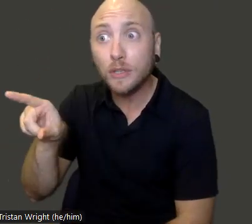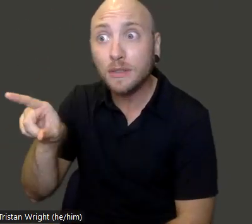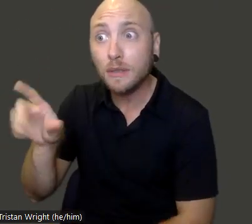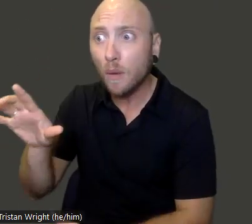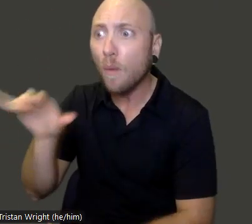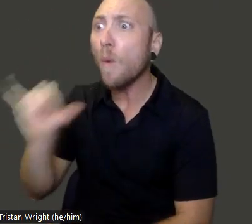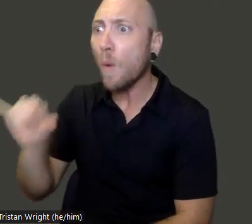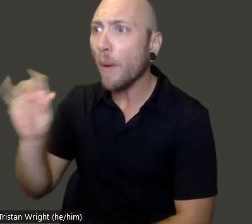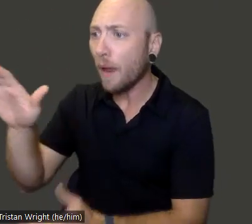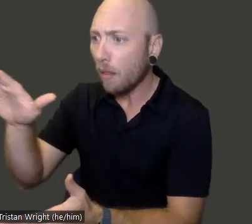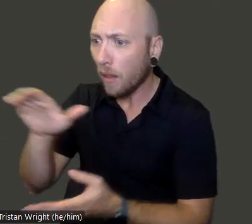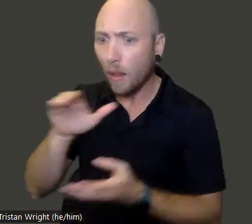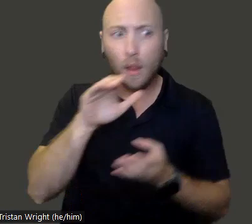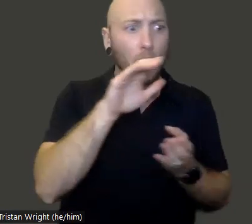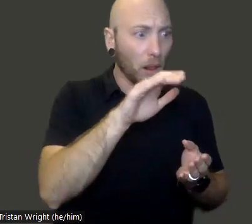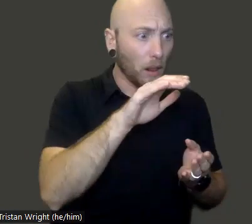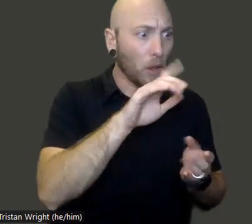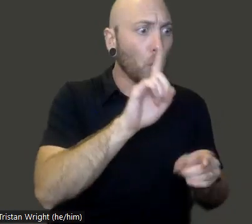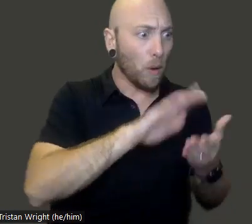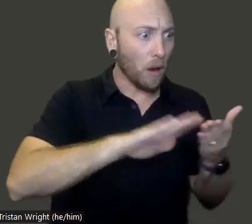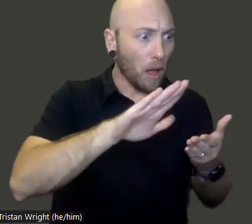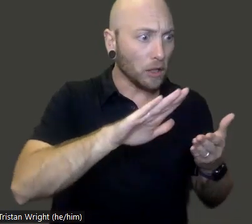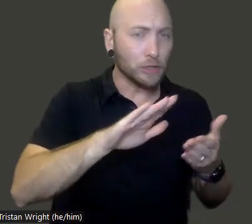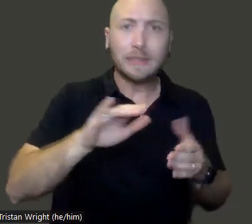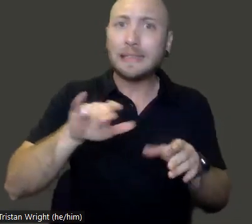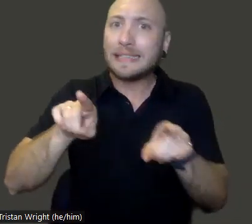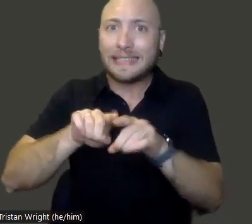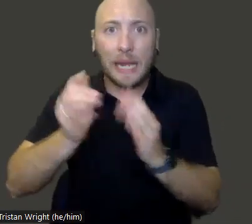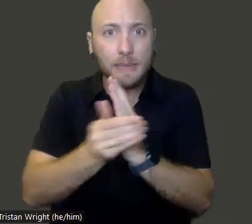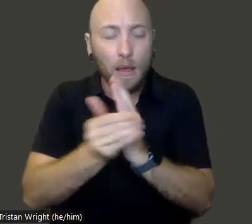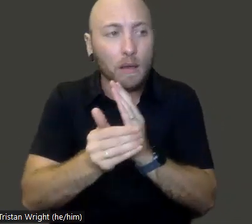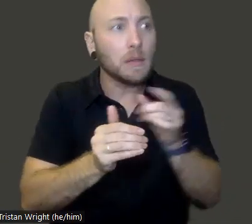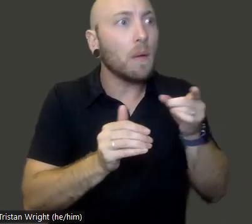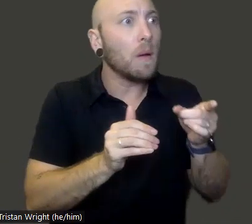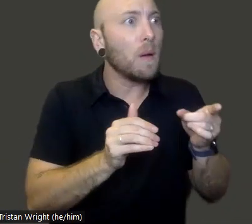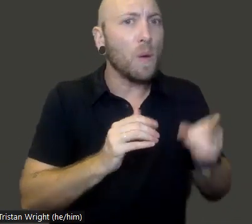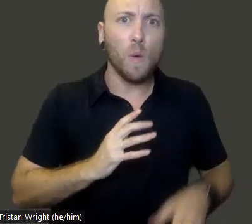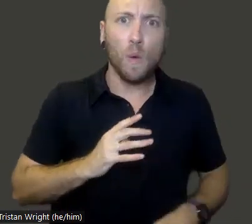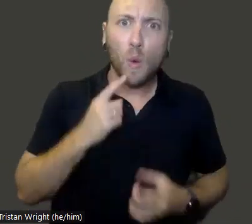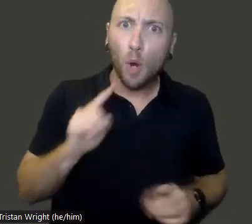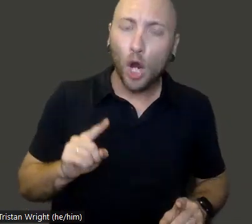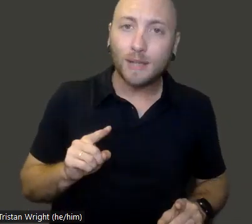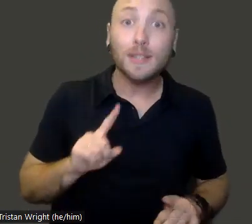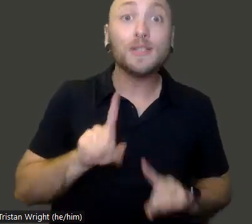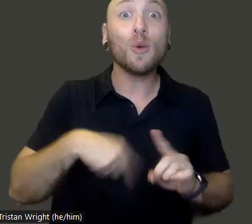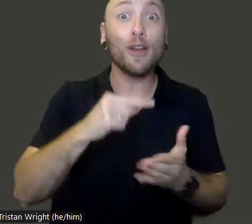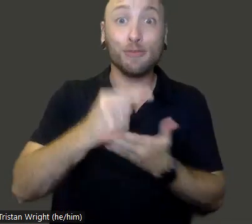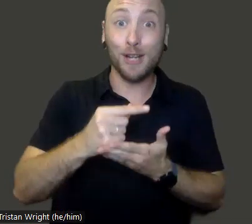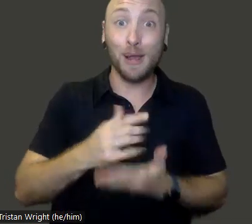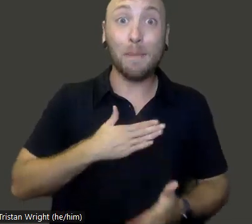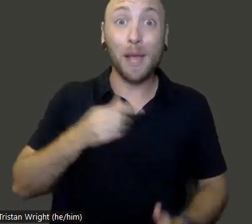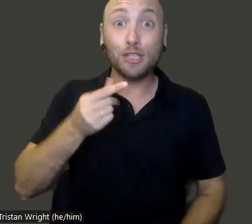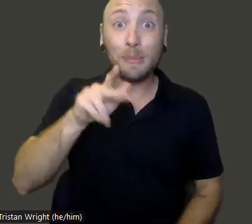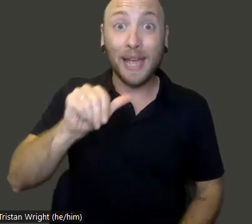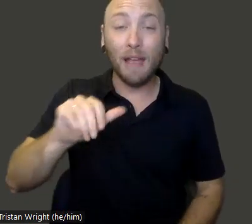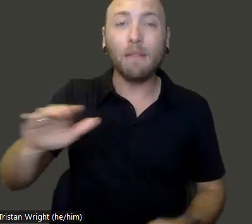too. And I end up getting, from when I went back to school to when I graduated, I had a 4.0 the whole time